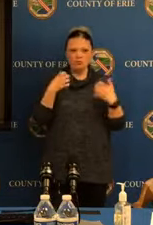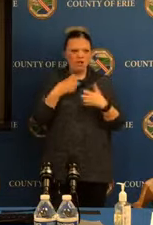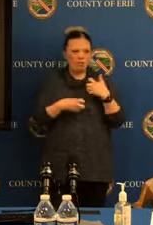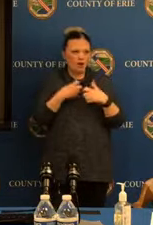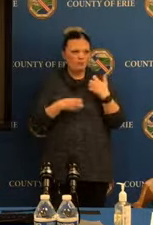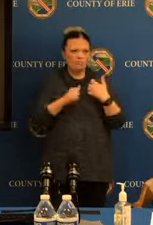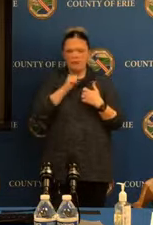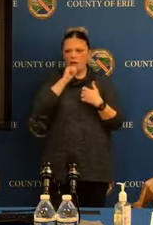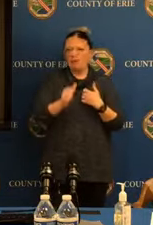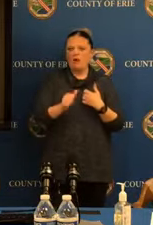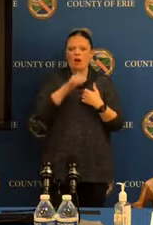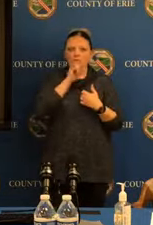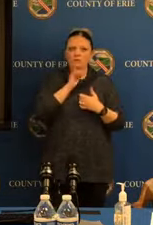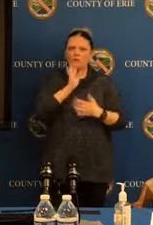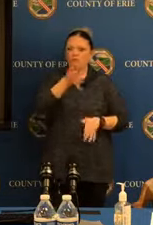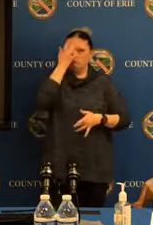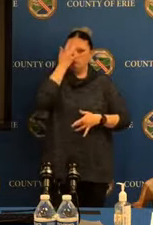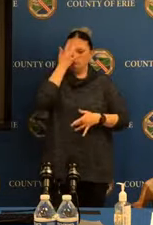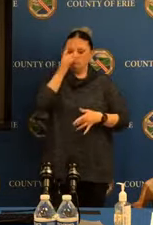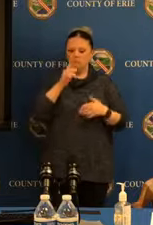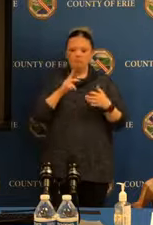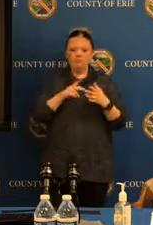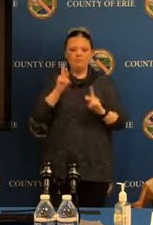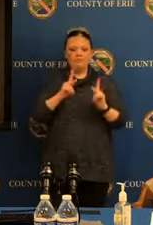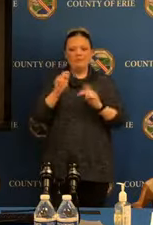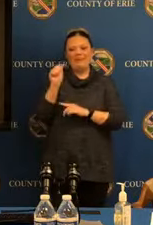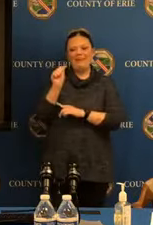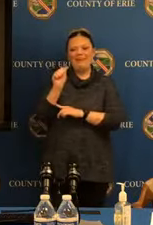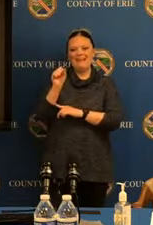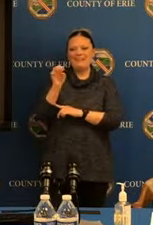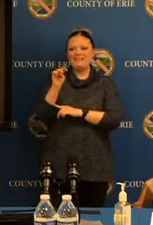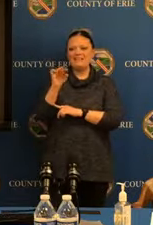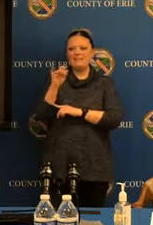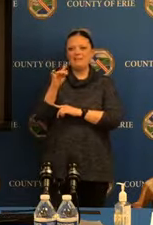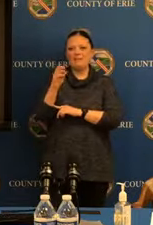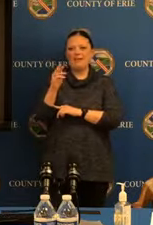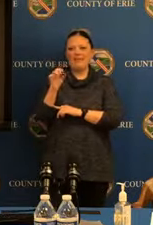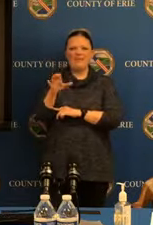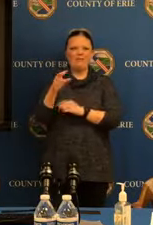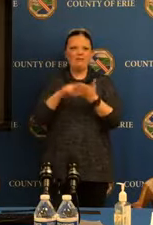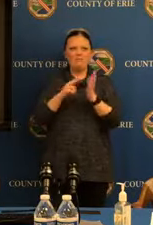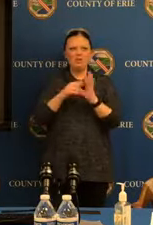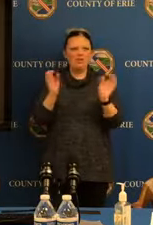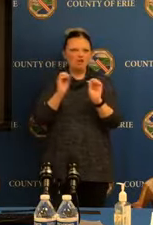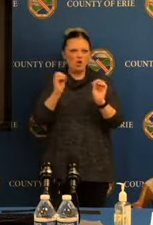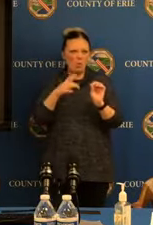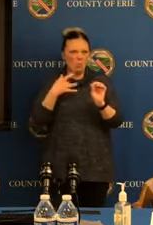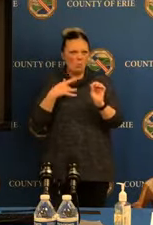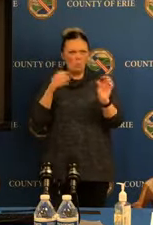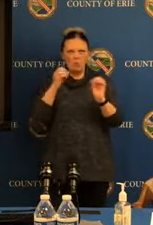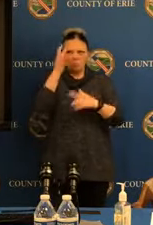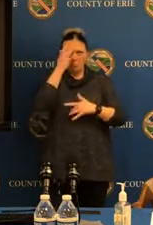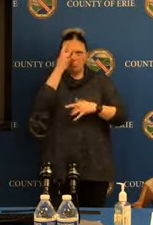severely ill, people who are asymptomatic, so they have no symptoms, they have no feelings of illness, who